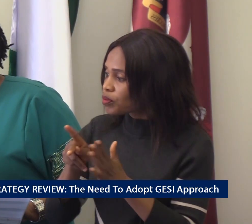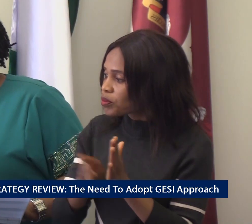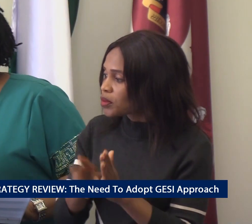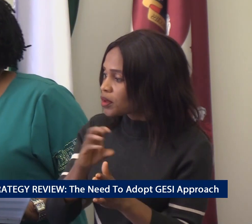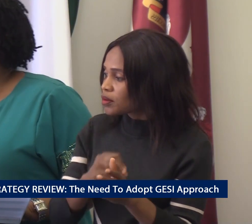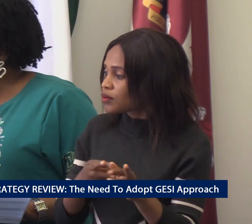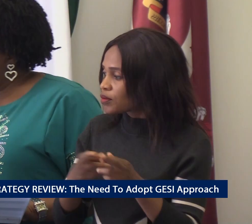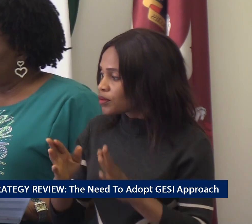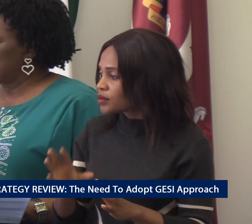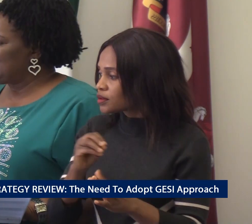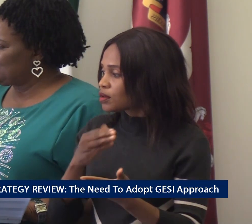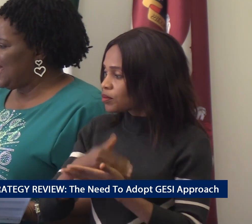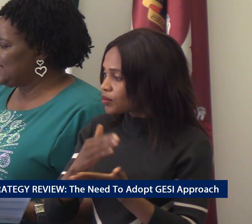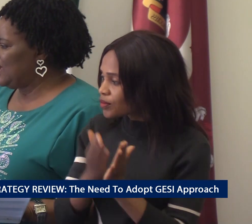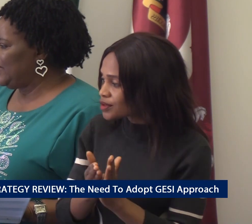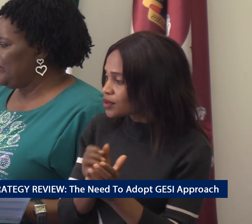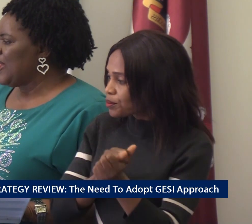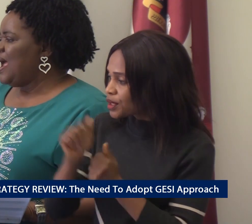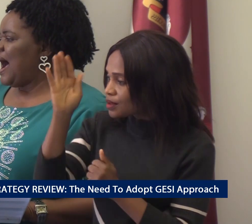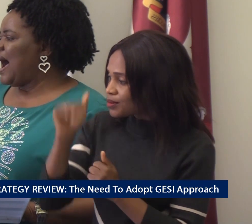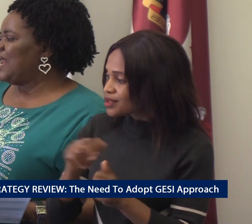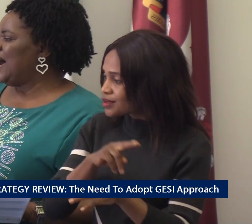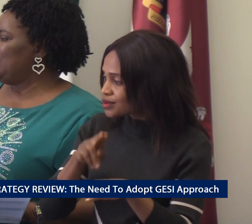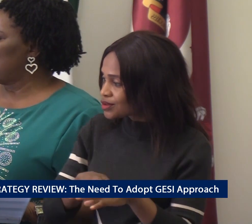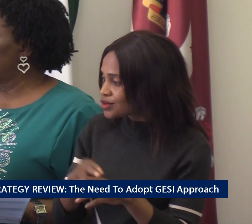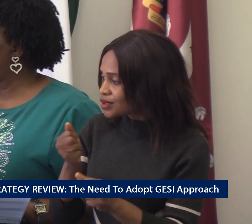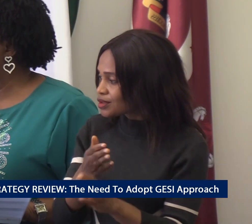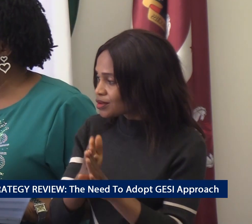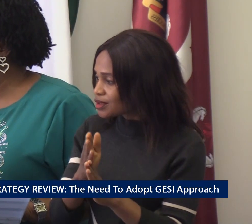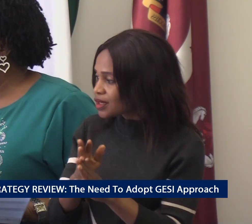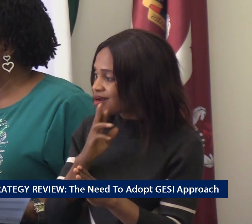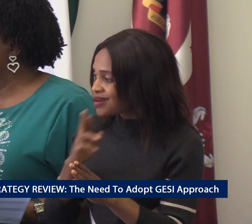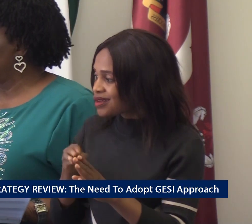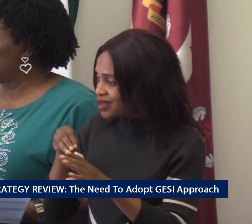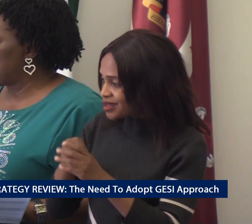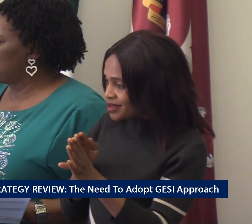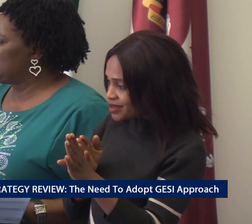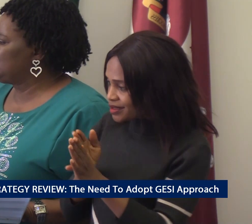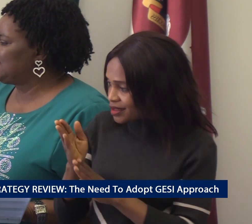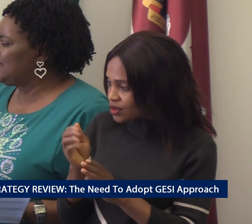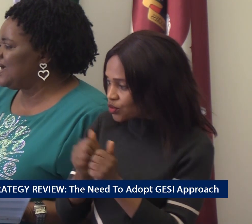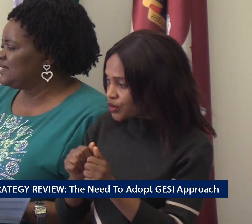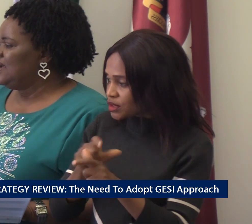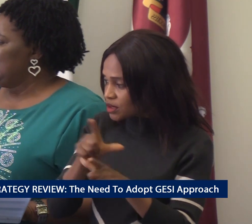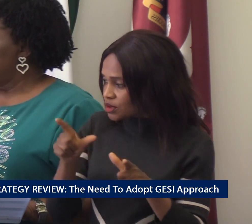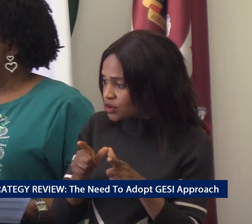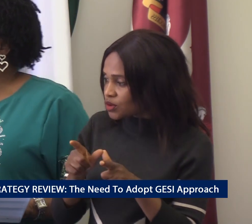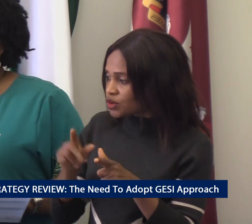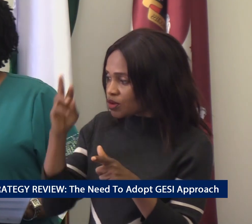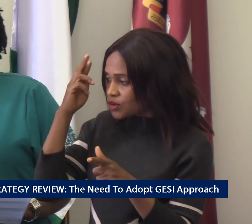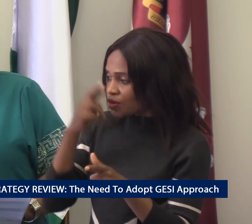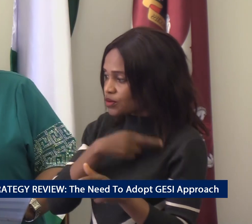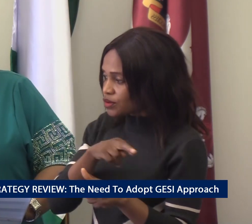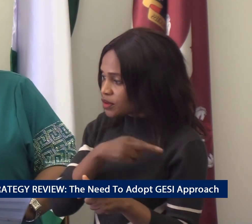and budgets passed by the National Assembly are aligned with local, regional, and international justice standards